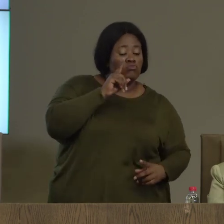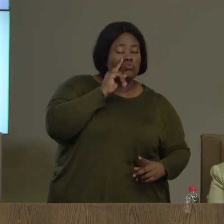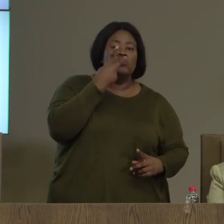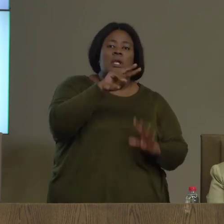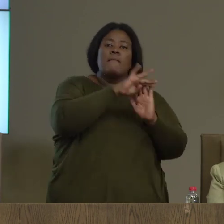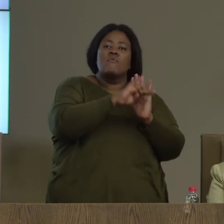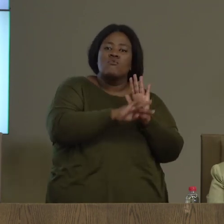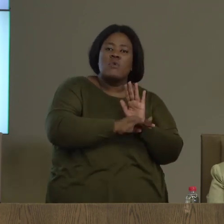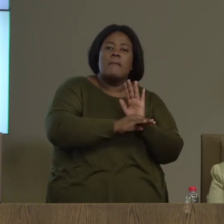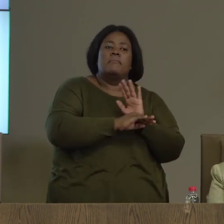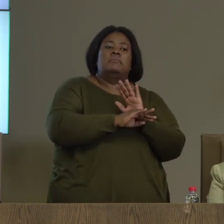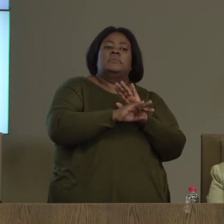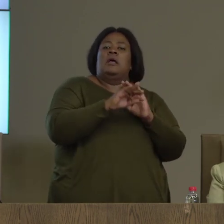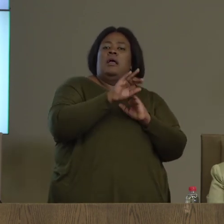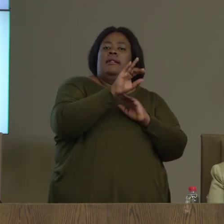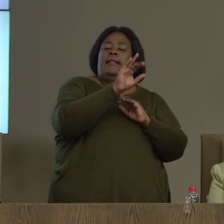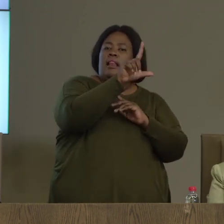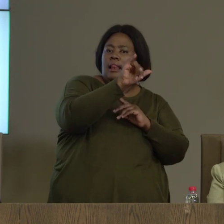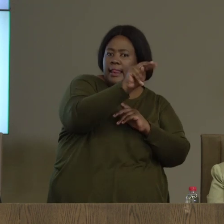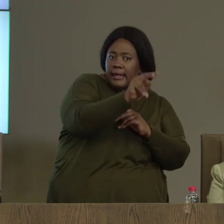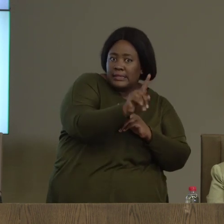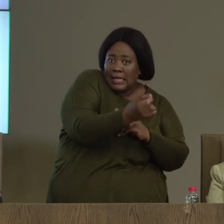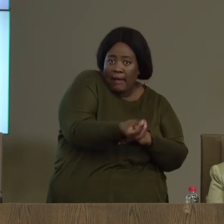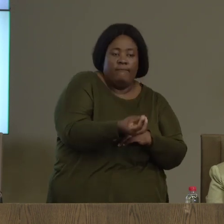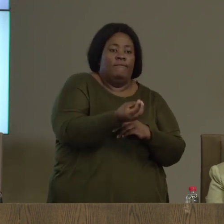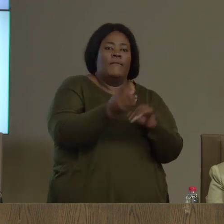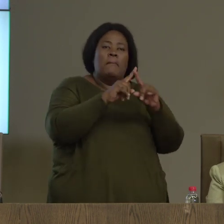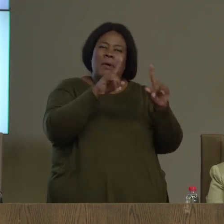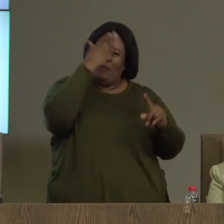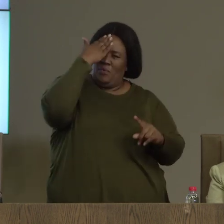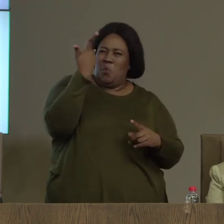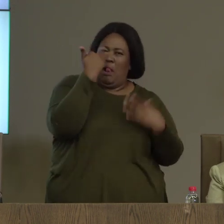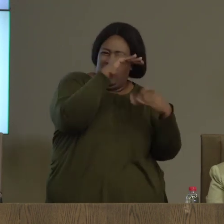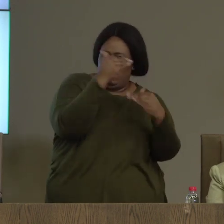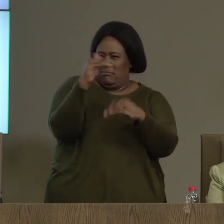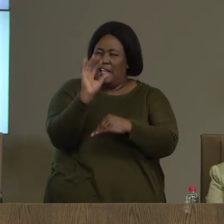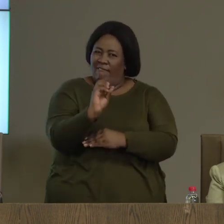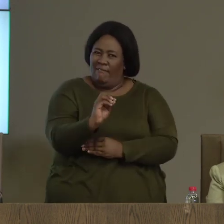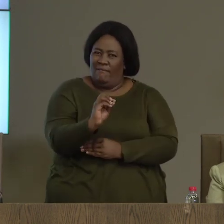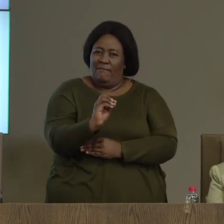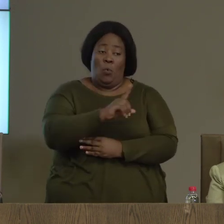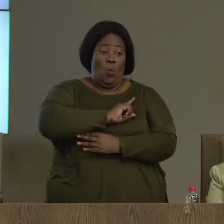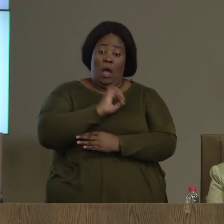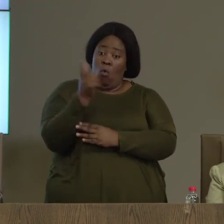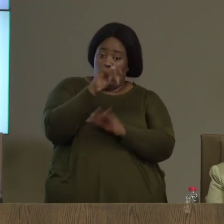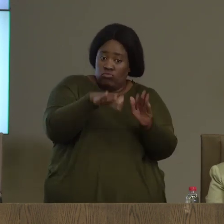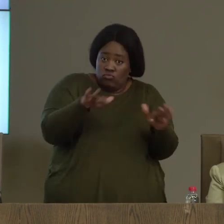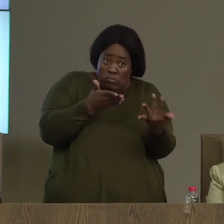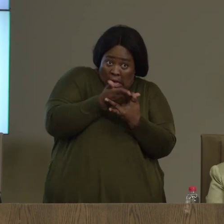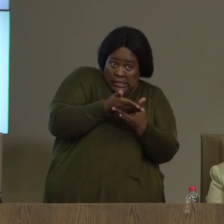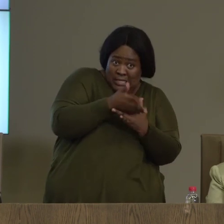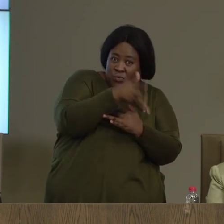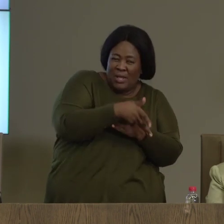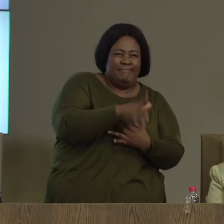and the links. But we're also saying that we're aware of its limitations because not all children will be able to access